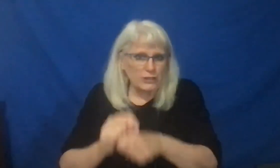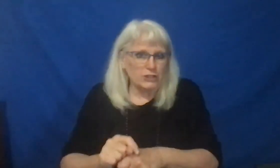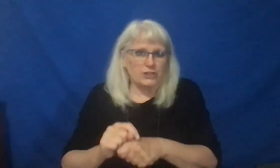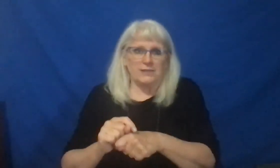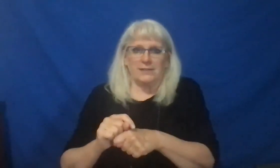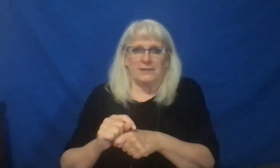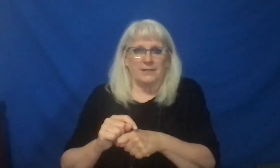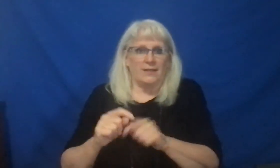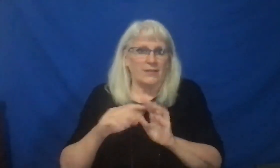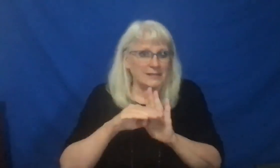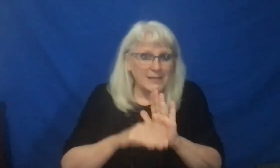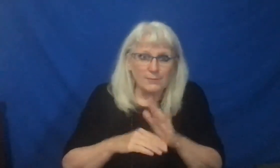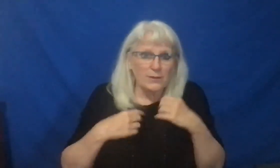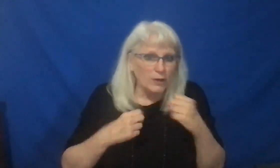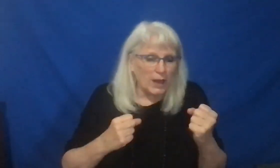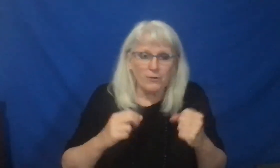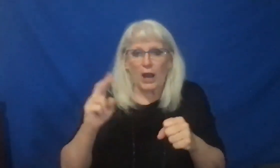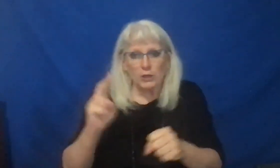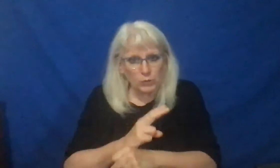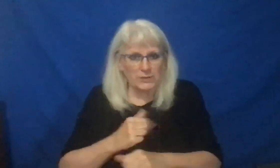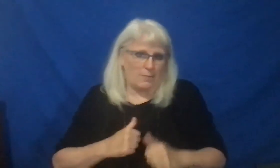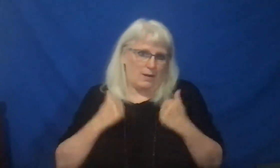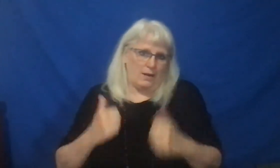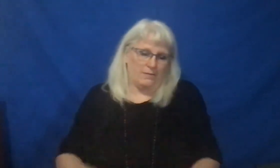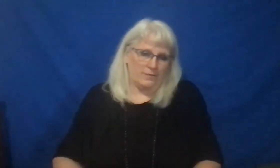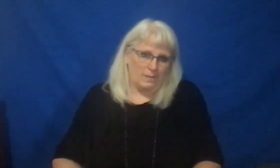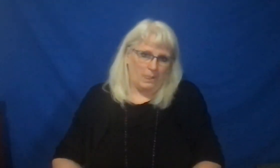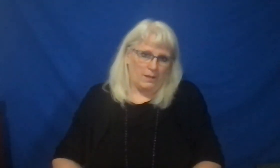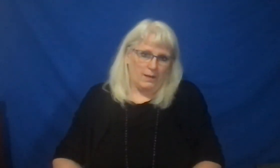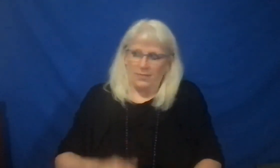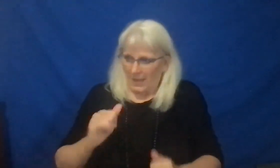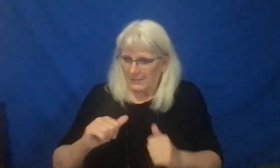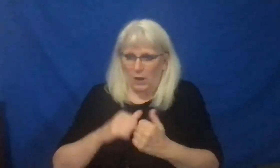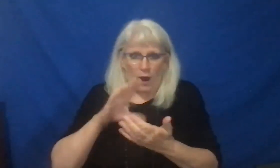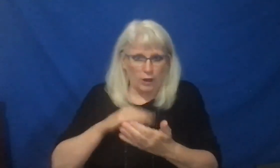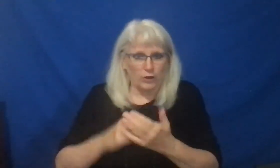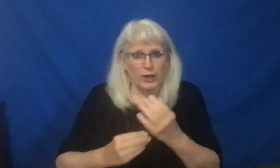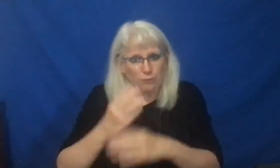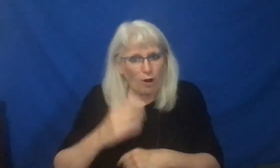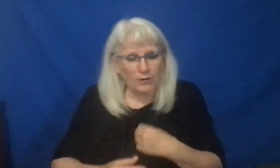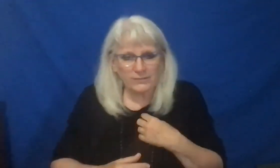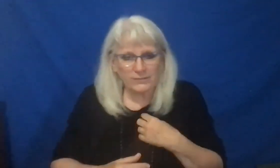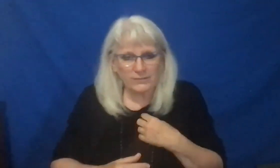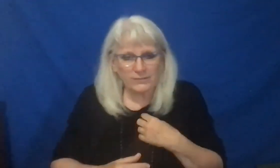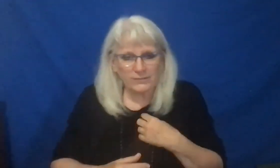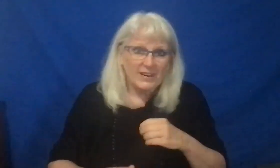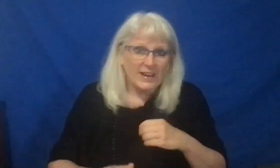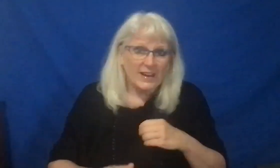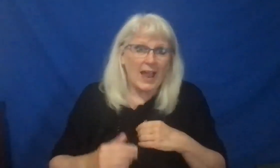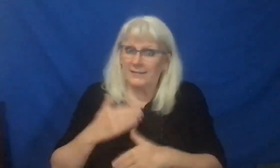the steps of recovery in my life to learn and grow. And I'm telling you, it only gets better.